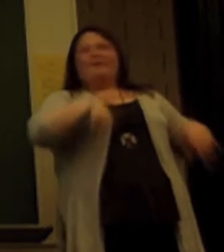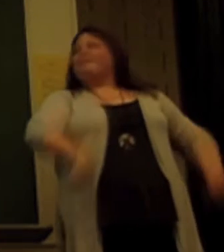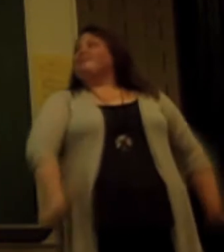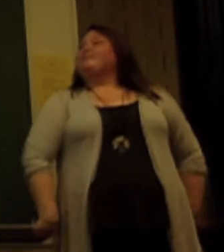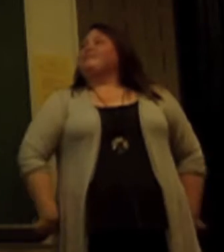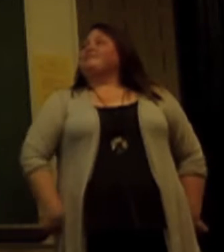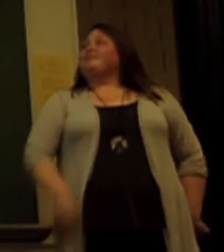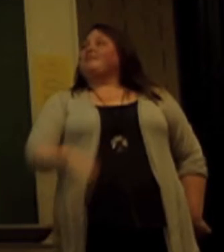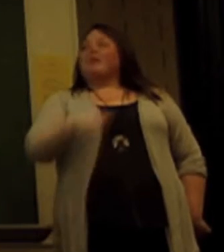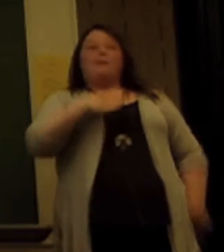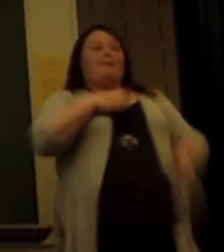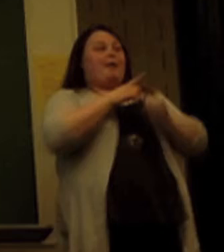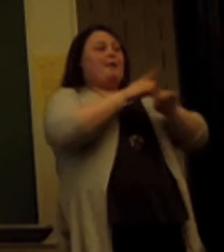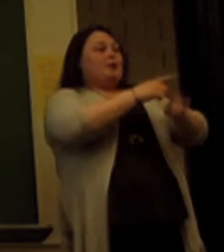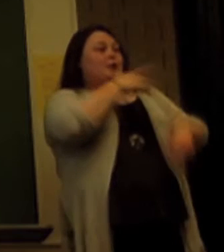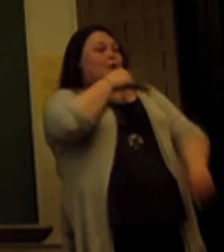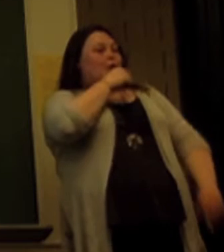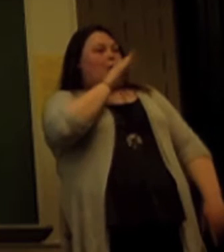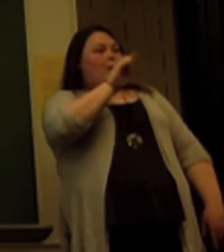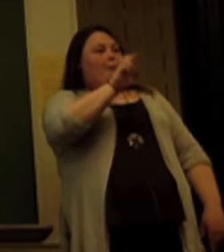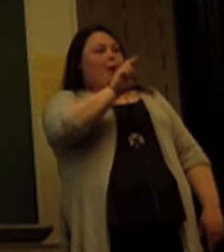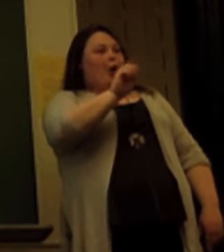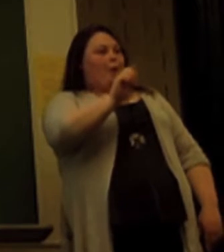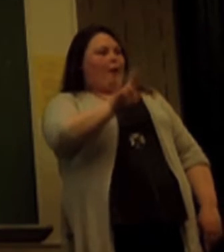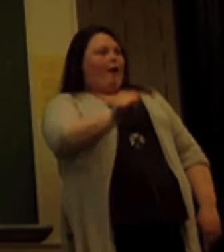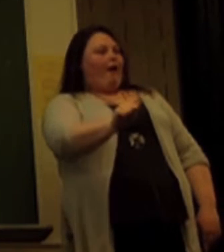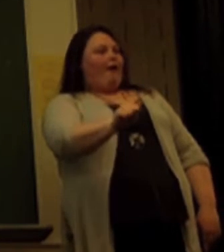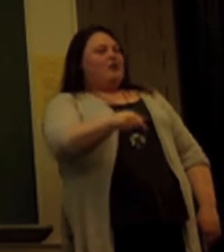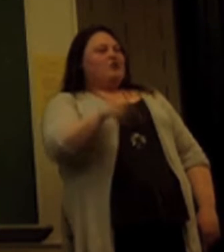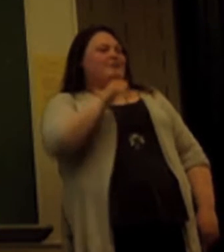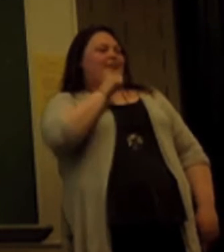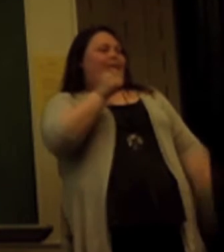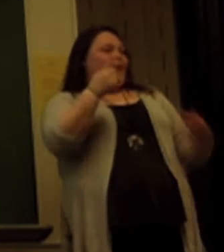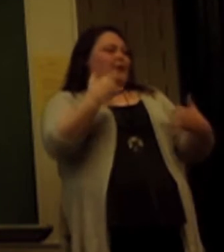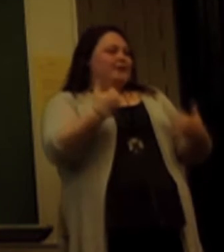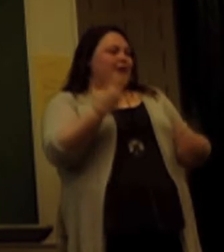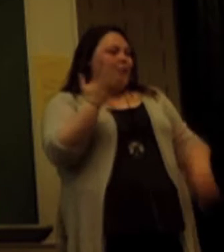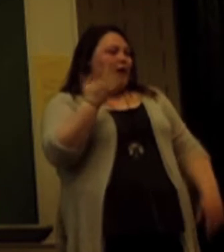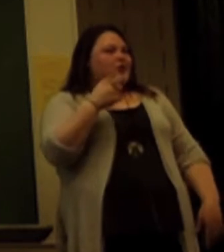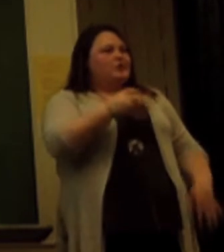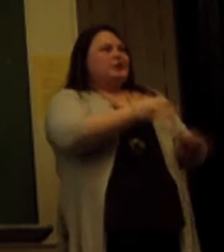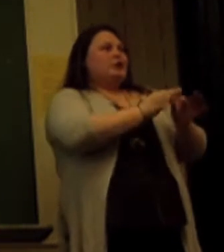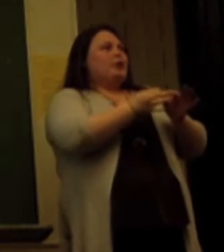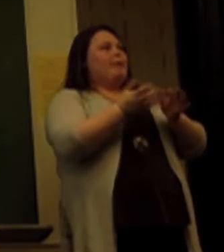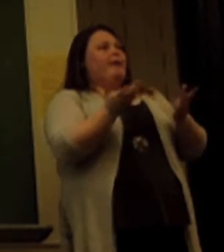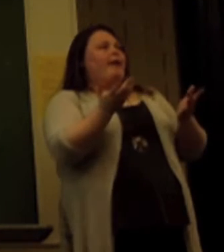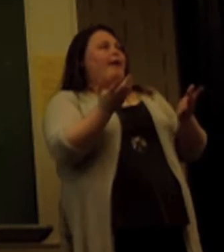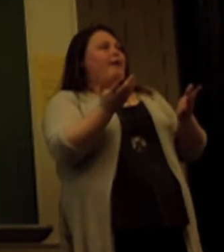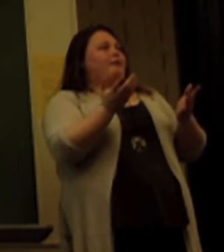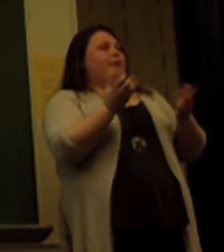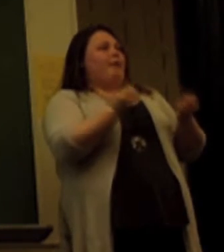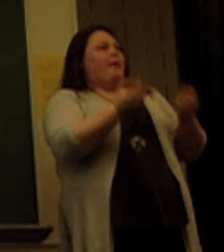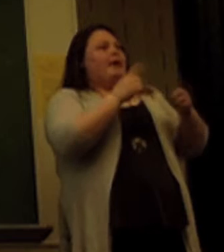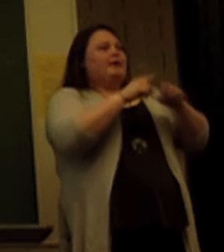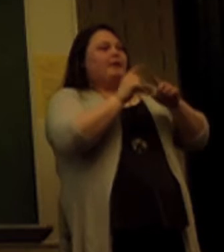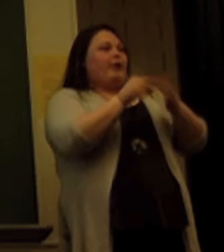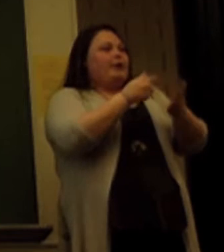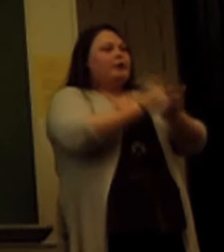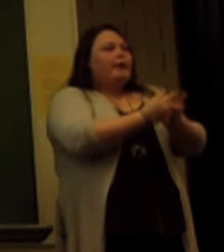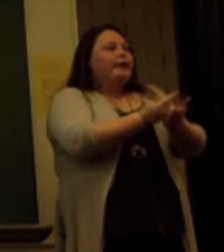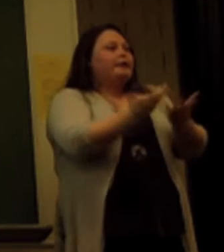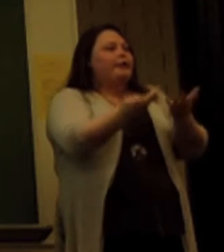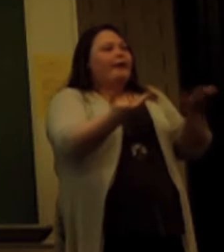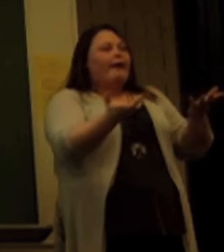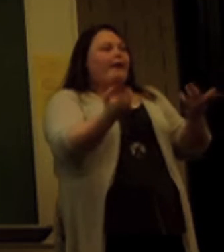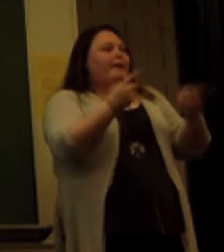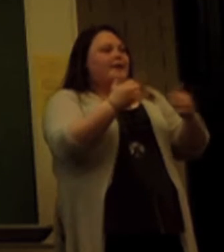met my mentor, who's Barb Myers, who is not here because she is interpreting various graduation ceremonies today, but also